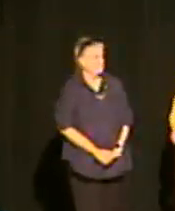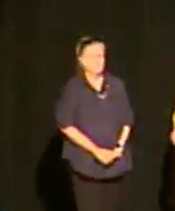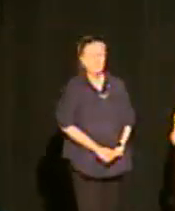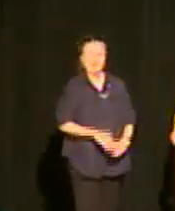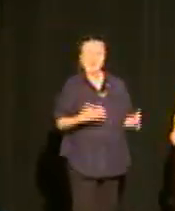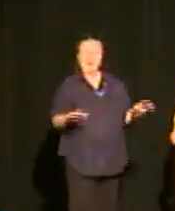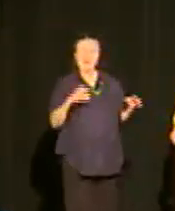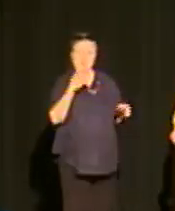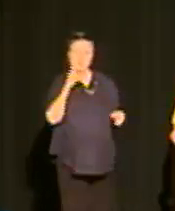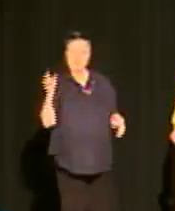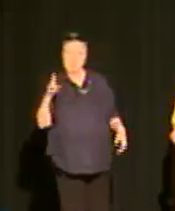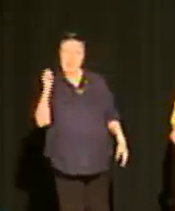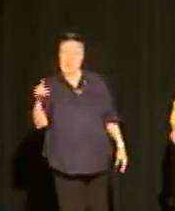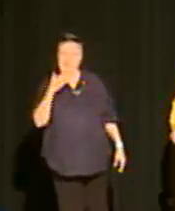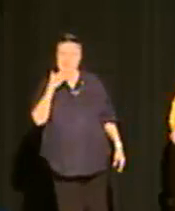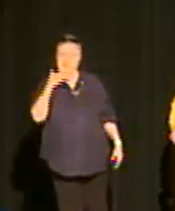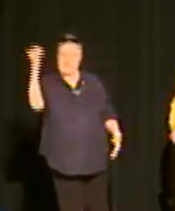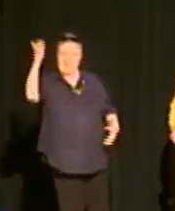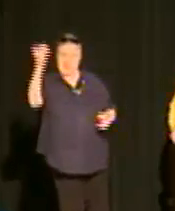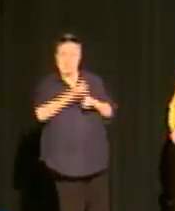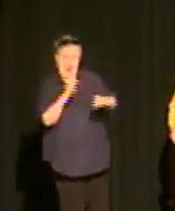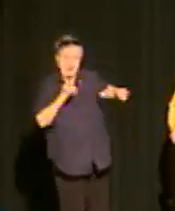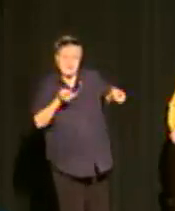I told you Rocky was a good speaker, didn't I?